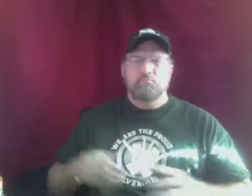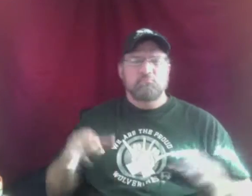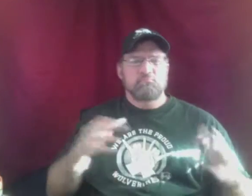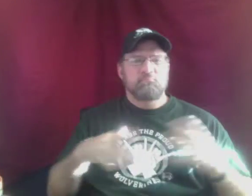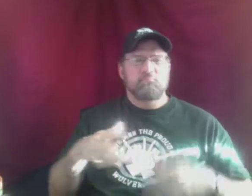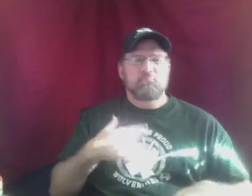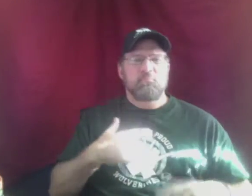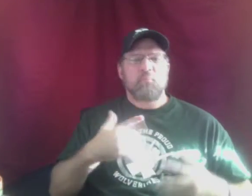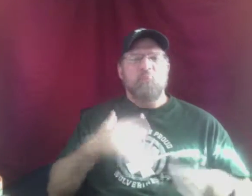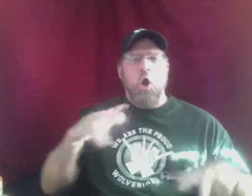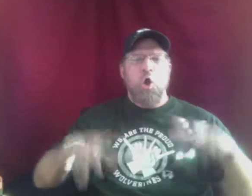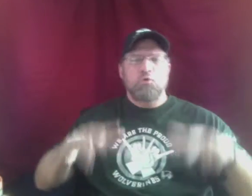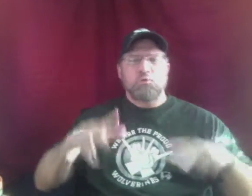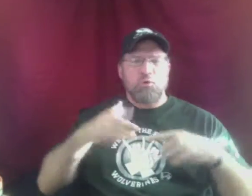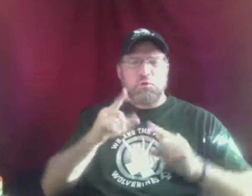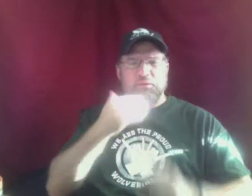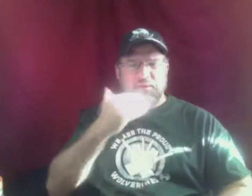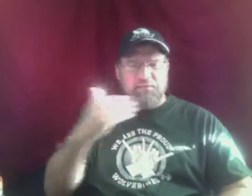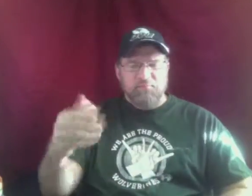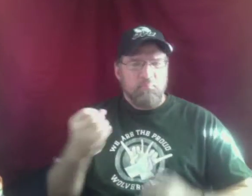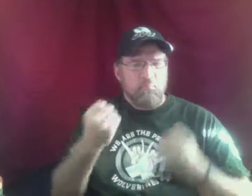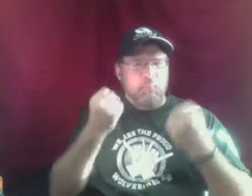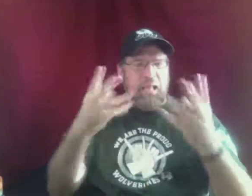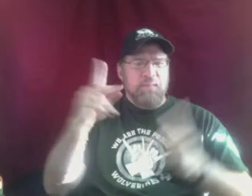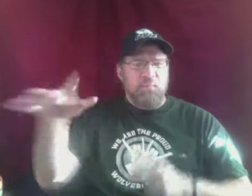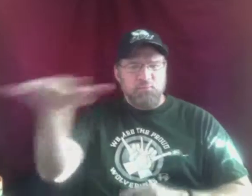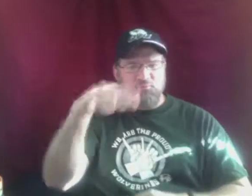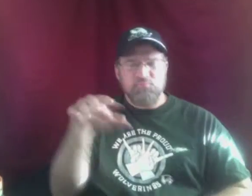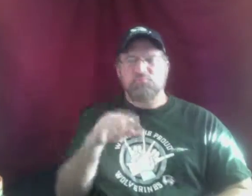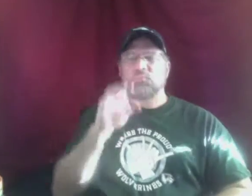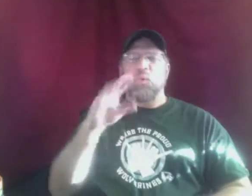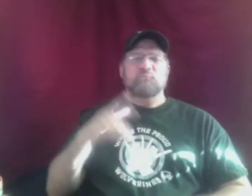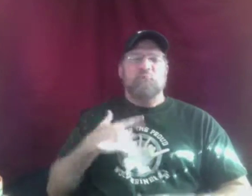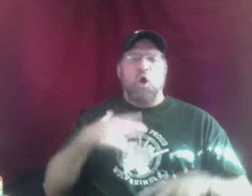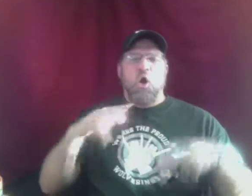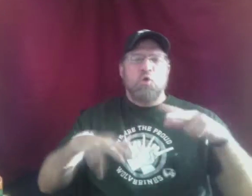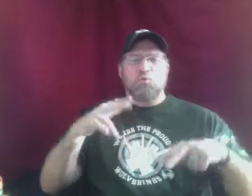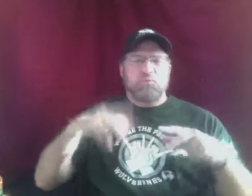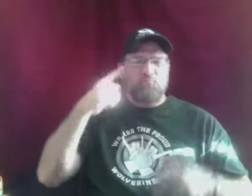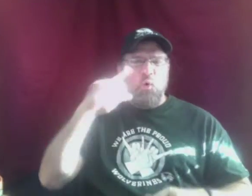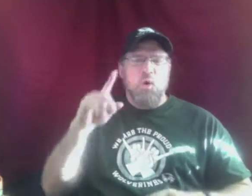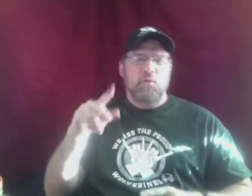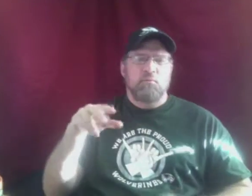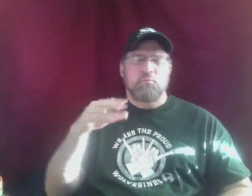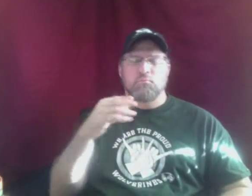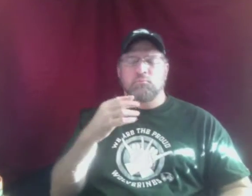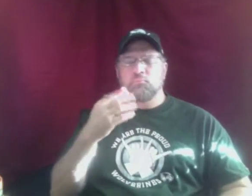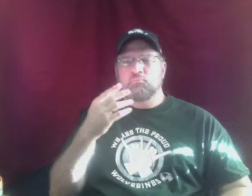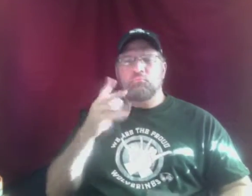I'm thinking even more romantic. Bikini Beach Blood Bash 2. Babes and Barbados.